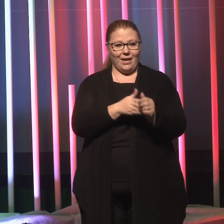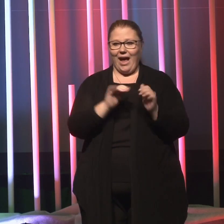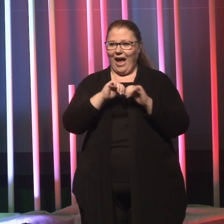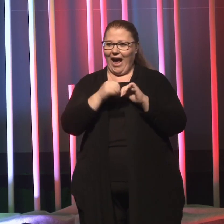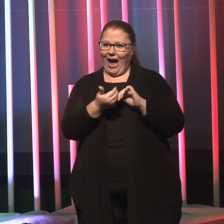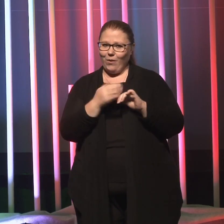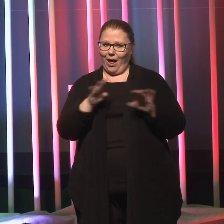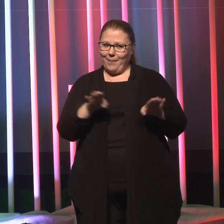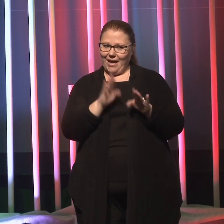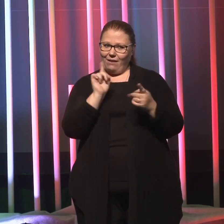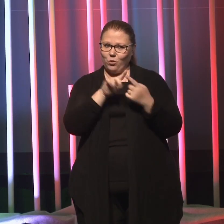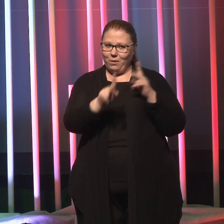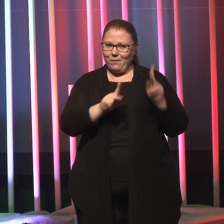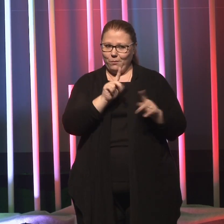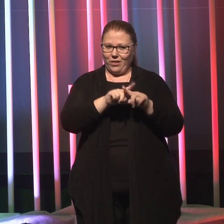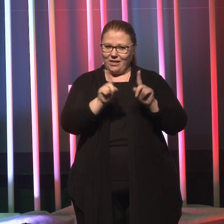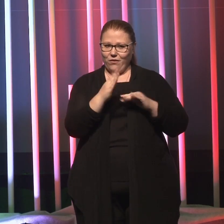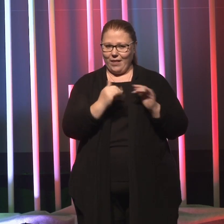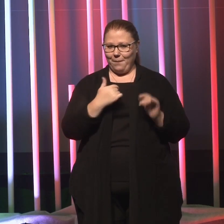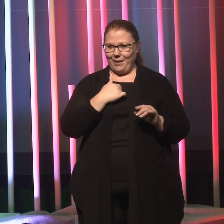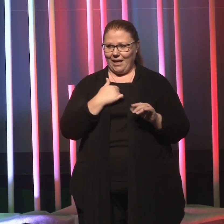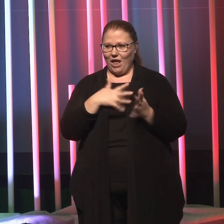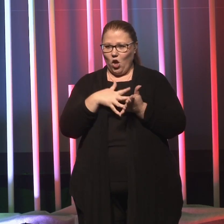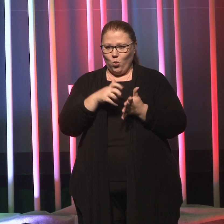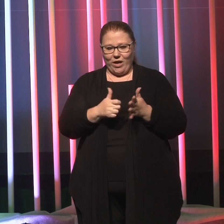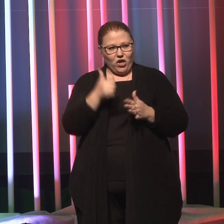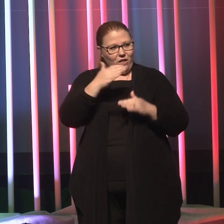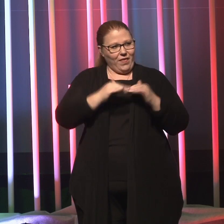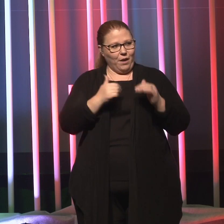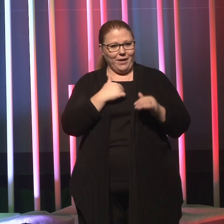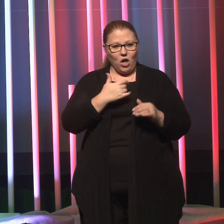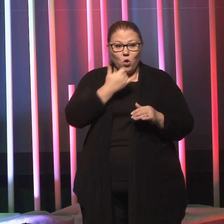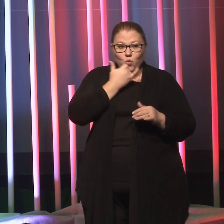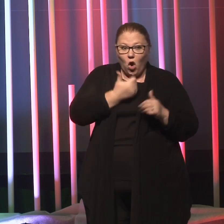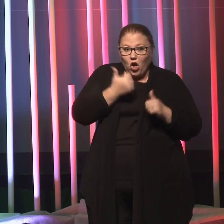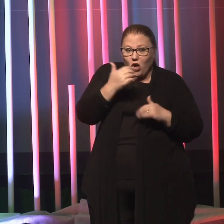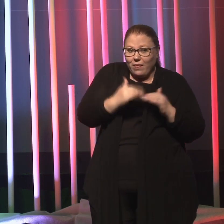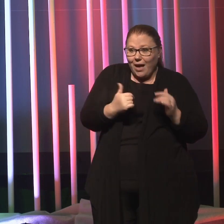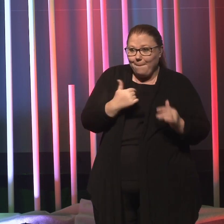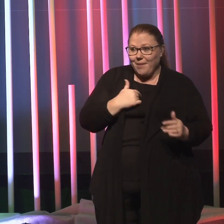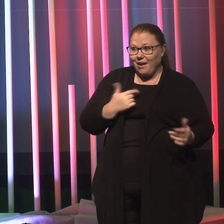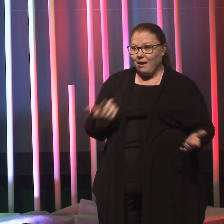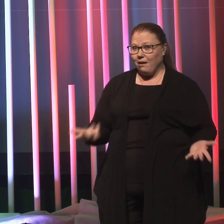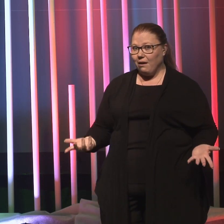I treat those who are different than me, who are weaker than me, who are wronger than me?